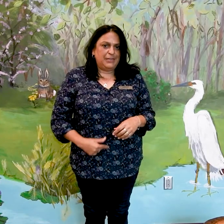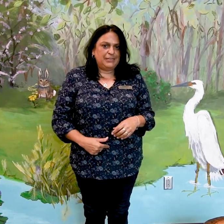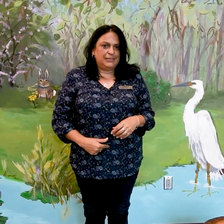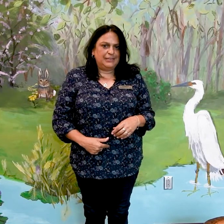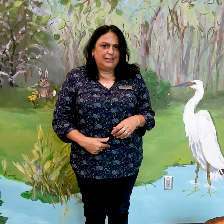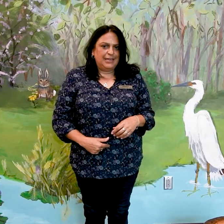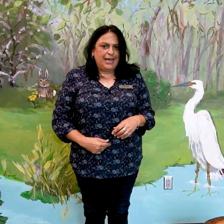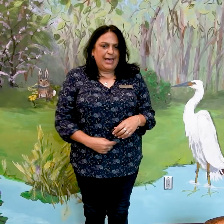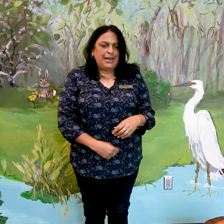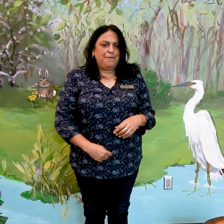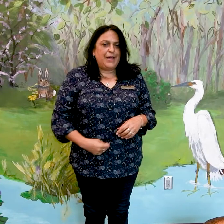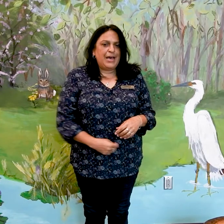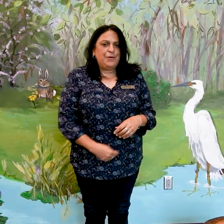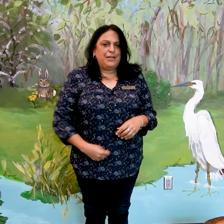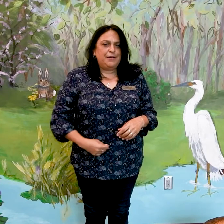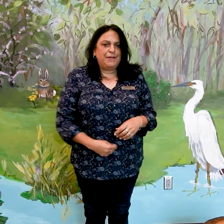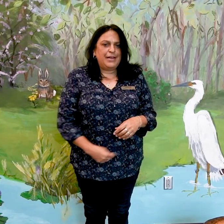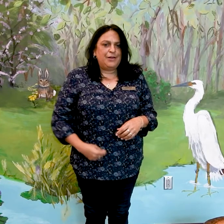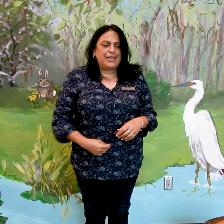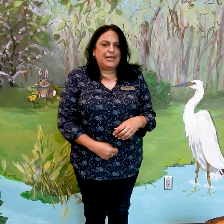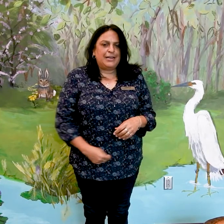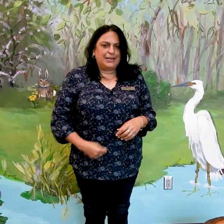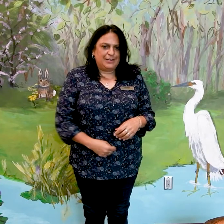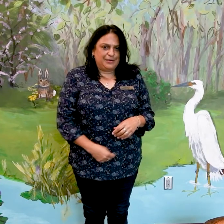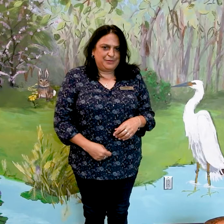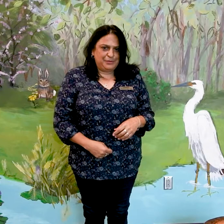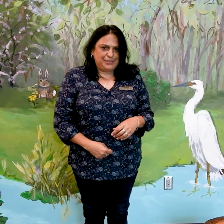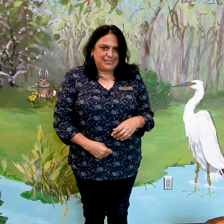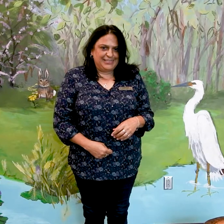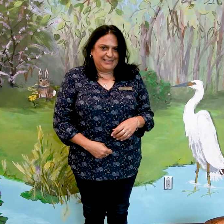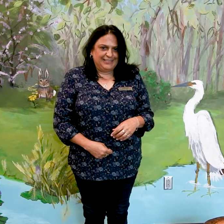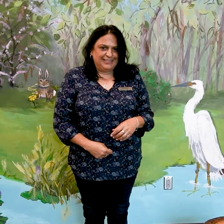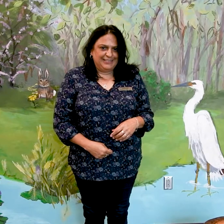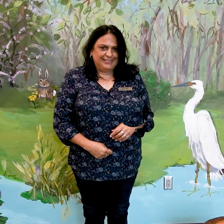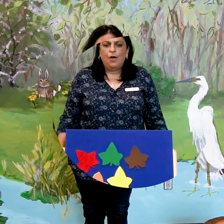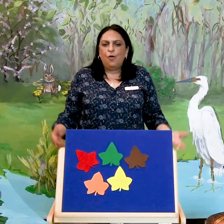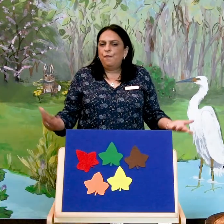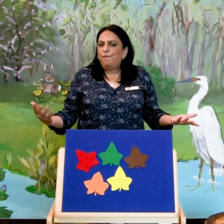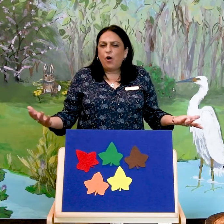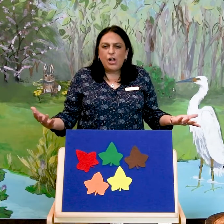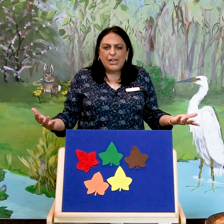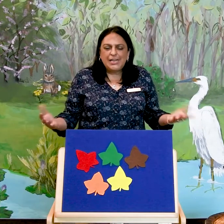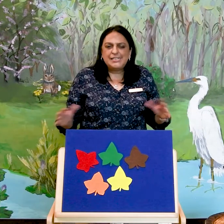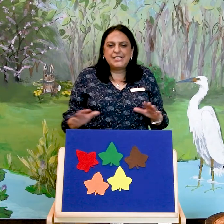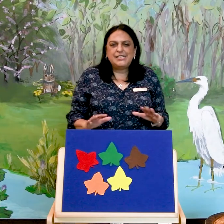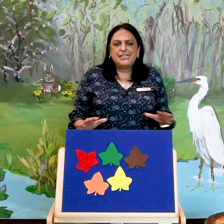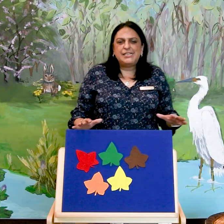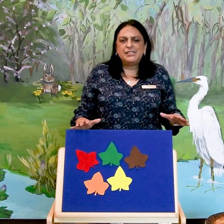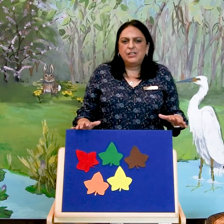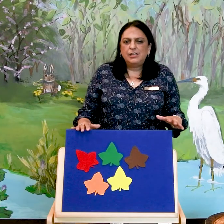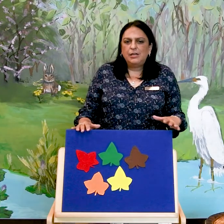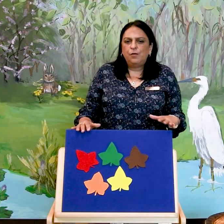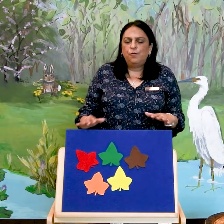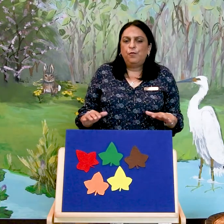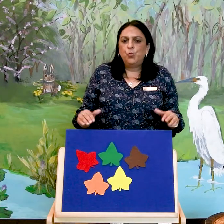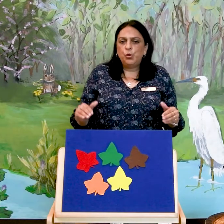button, and round it goes. Fall is a season full